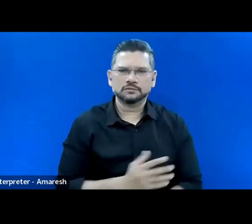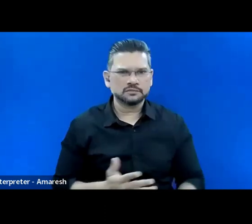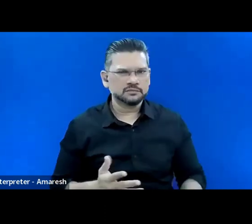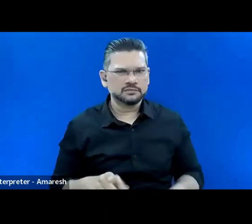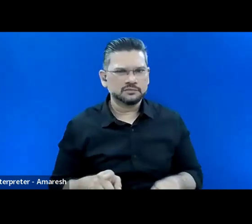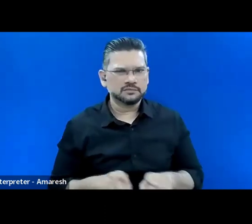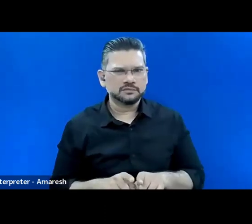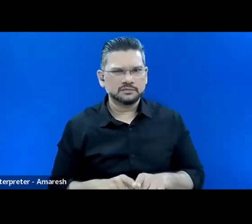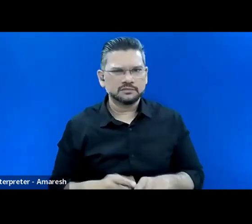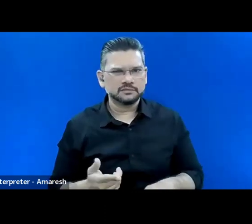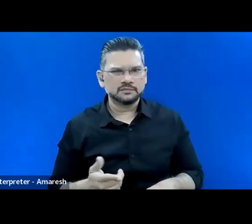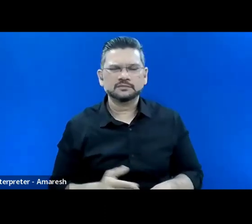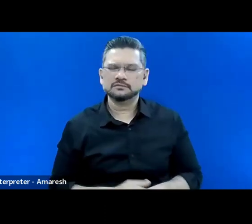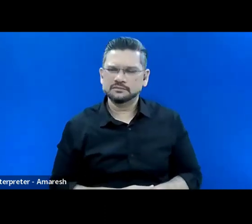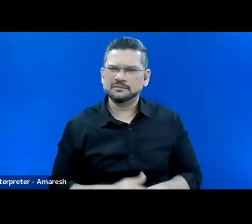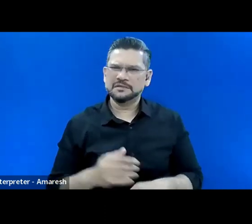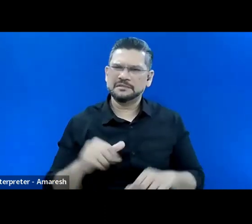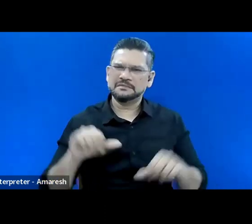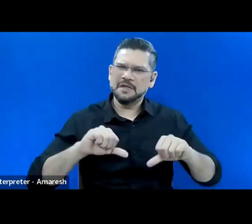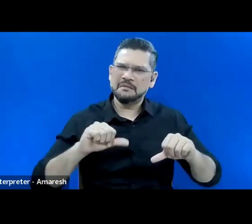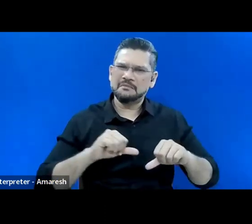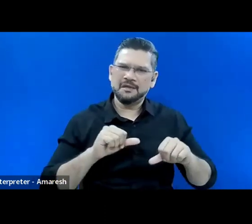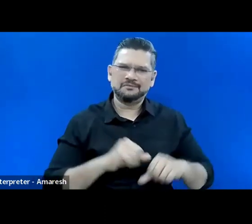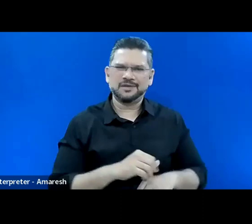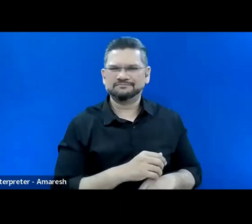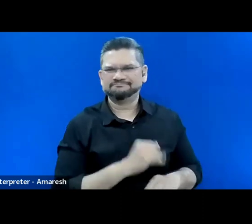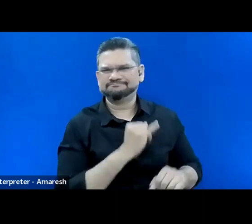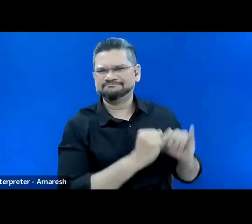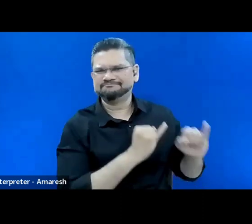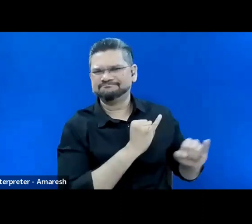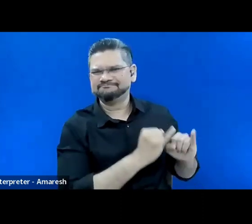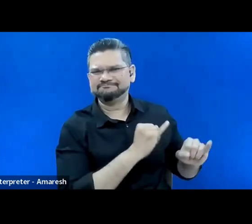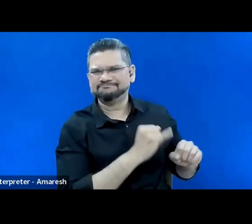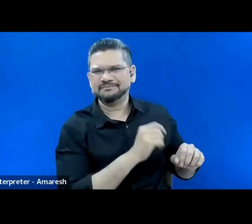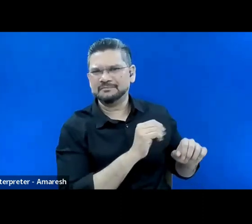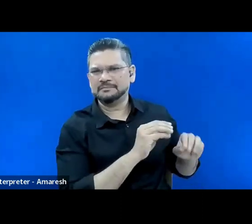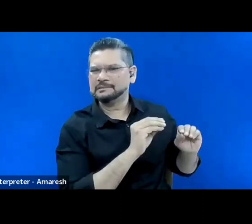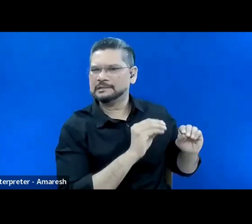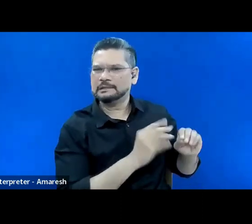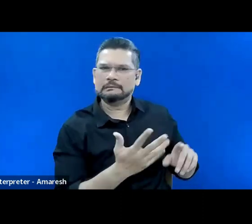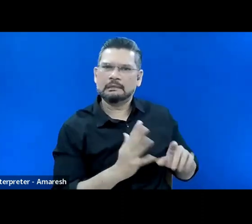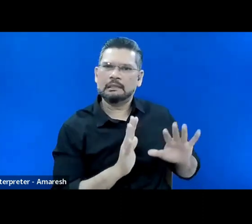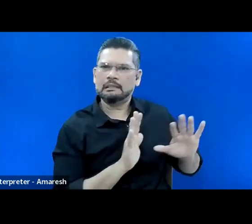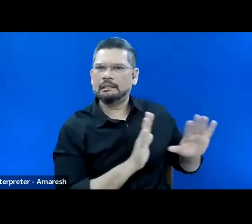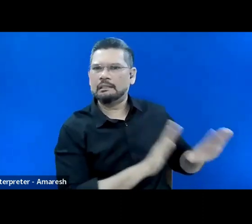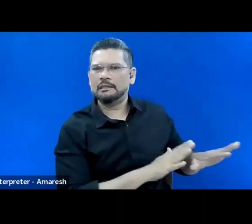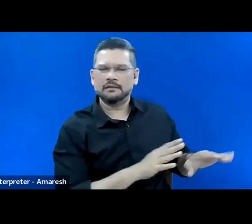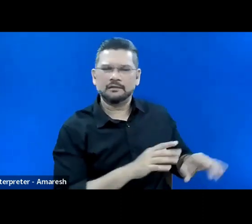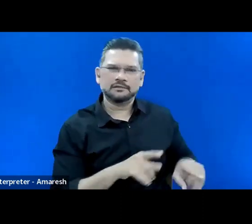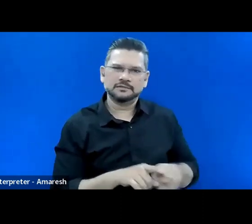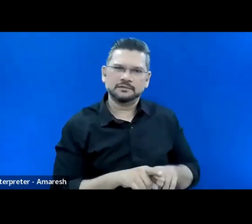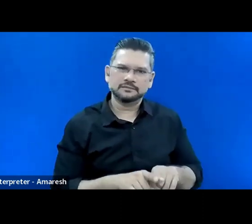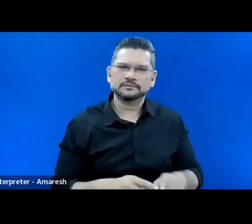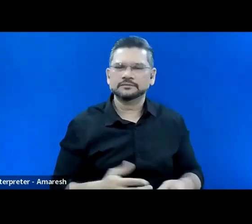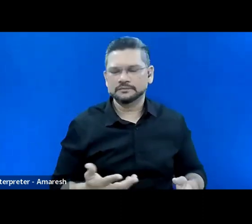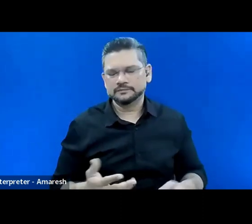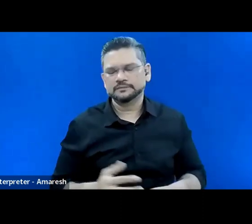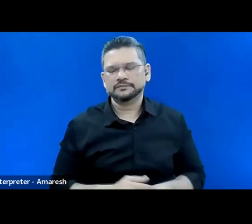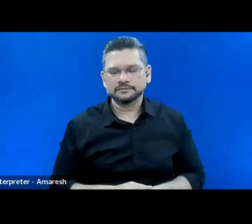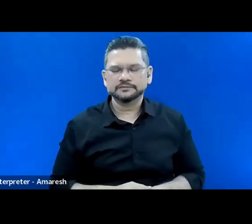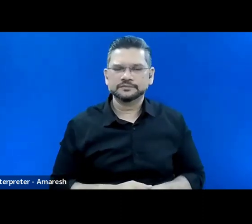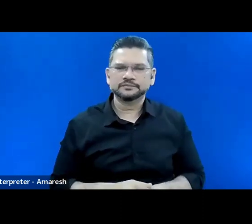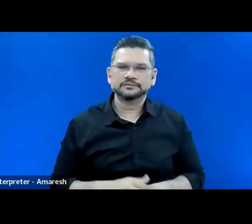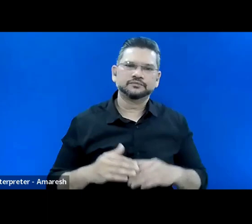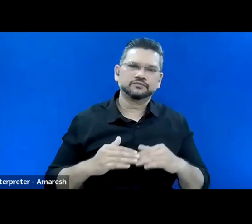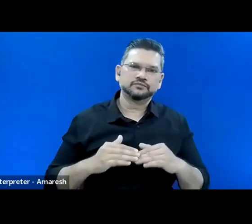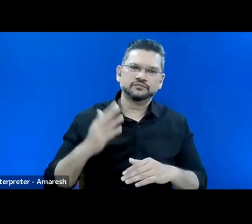smear campaigns to further break off people with psychosocial, women with psychosocial disabilities from community belonging and connections in places